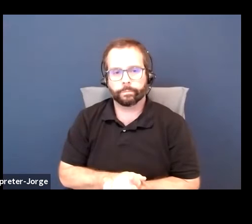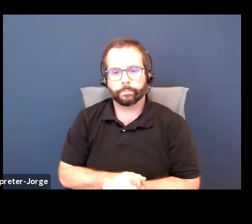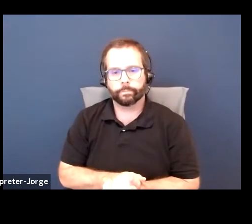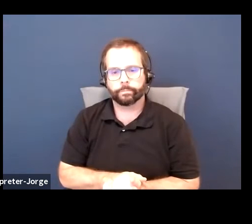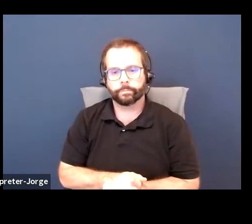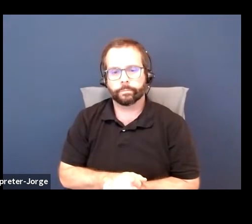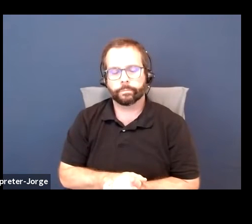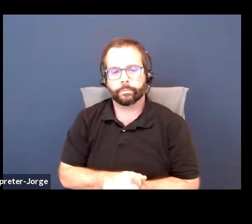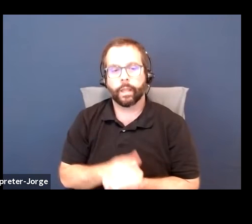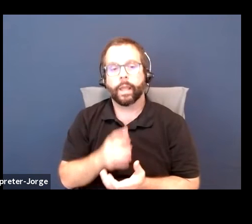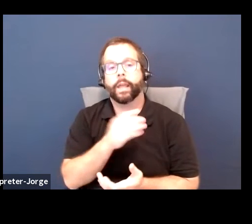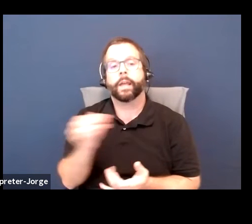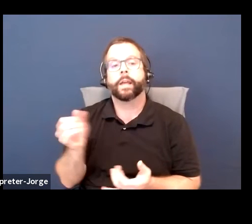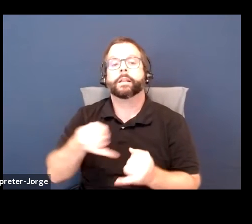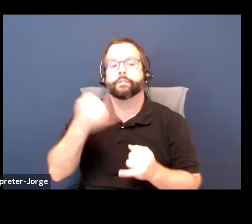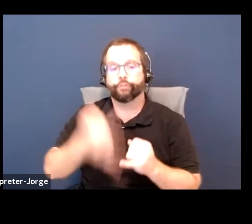And finally,